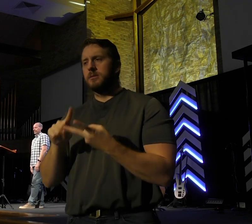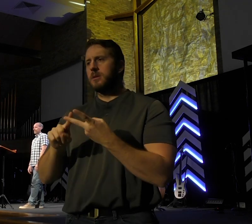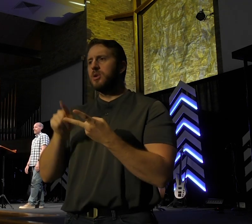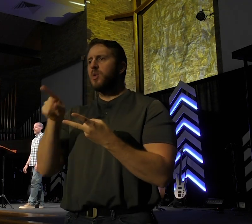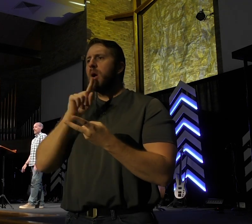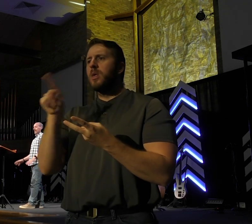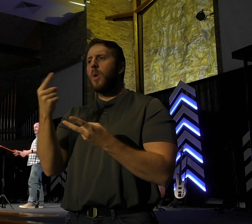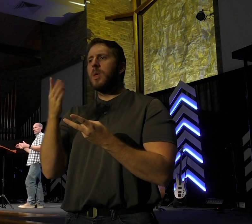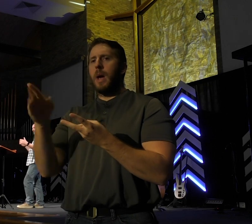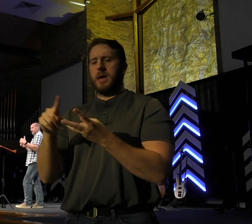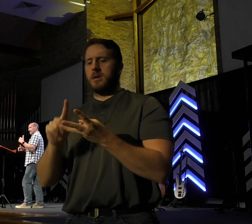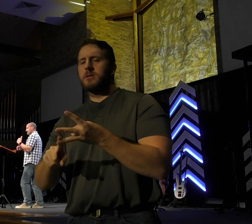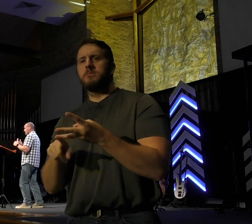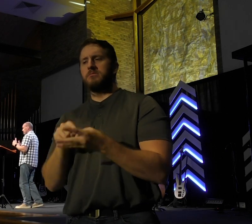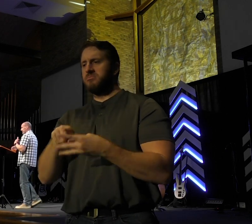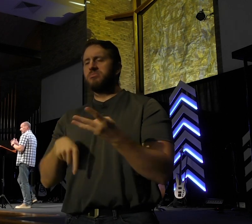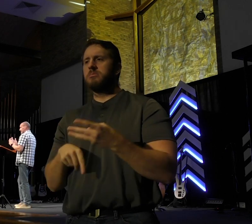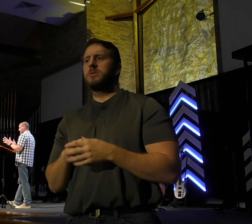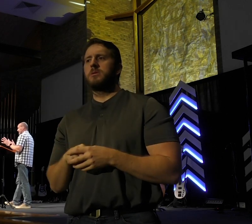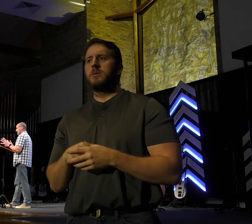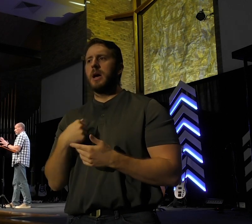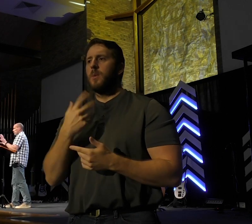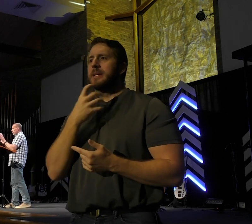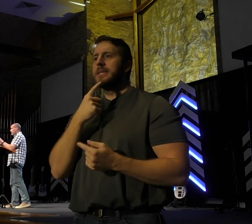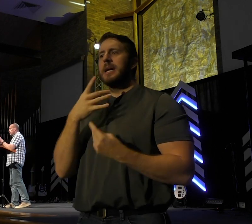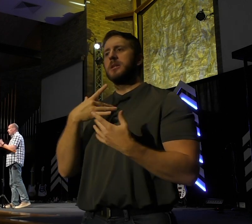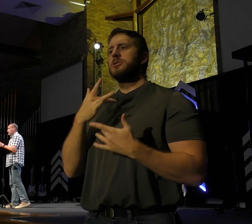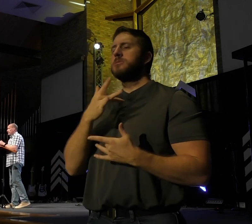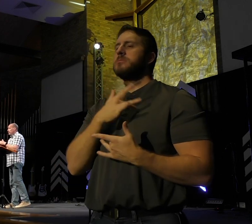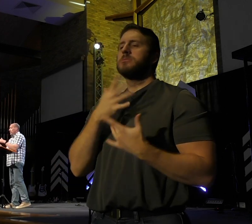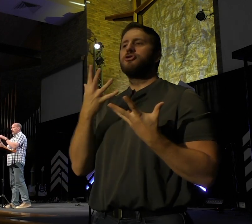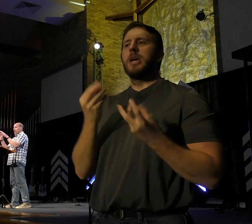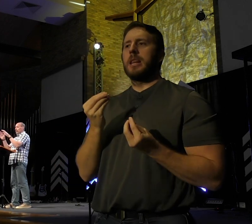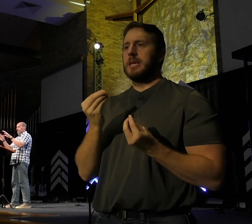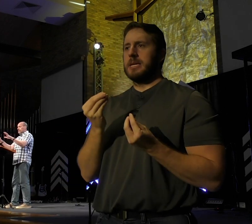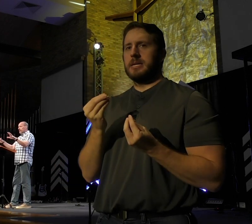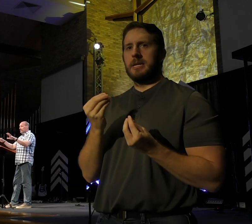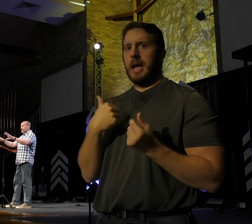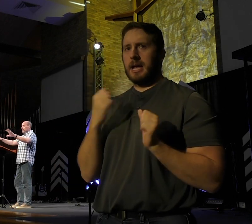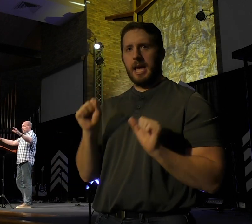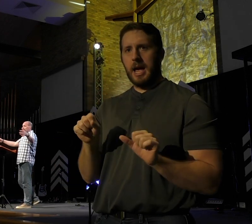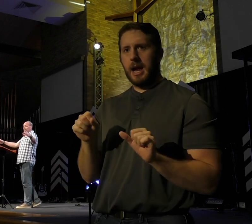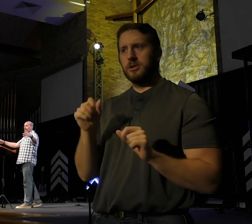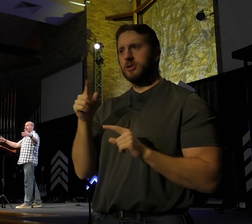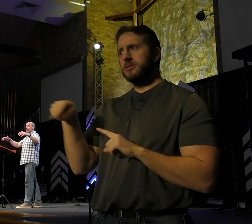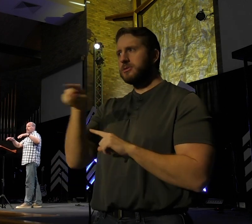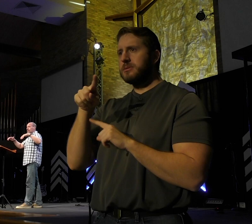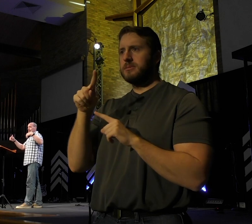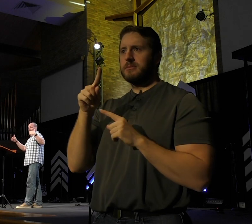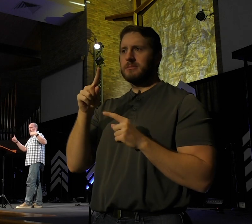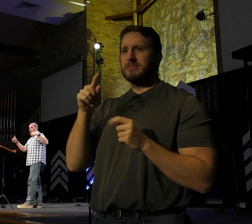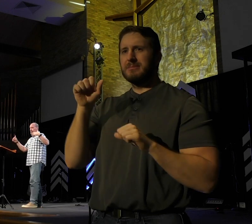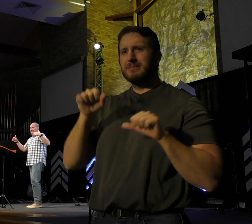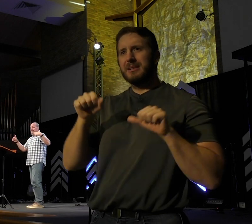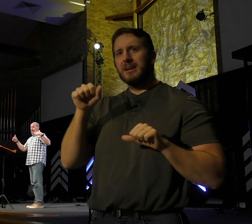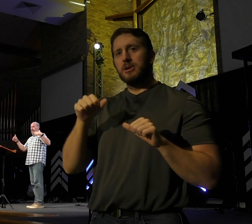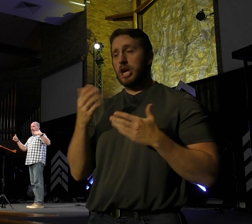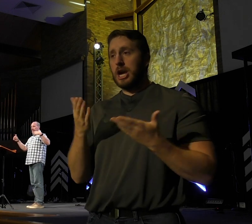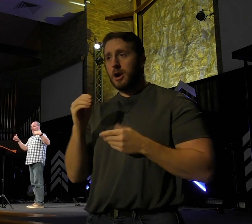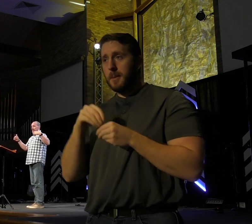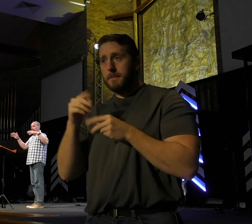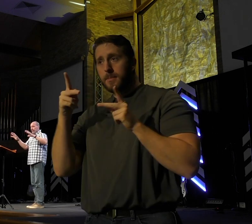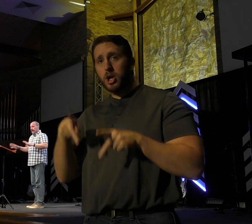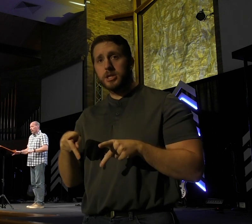only way. And I just want to say this as gently as I can to those of you who are skeptics, maybe online or here even in